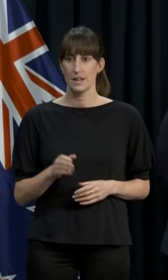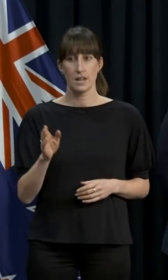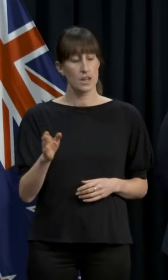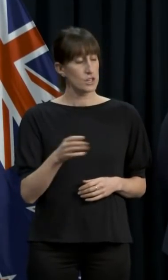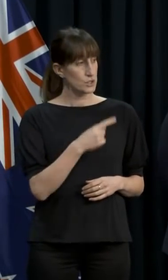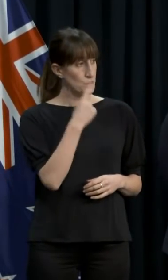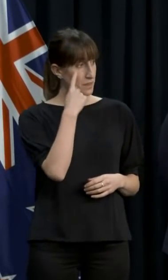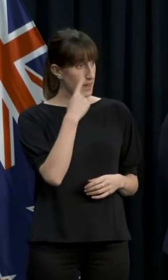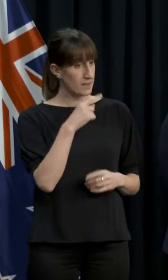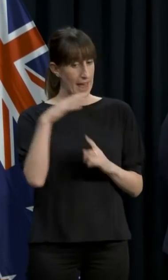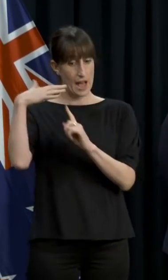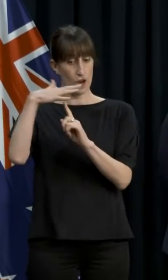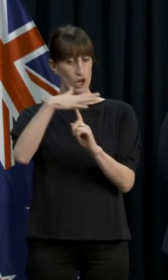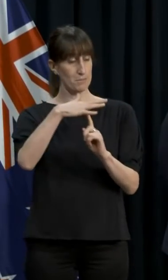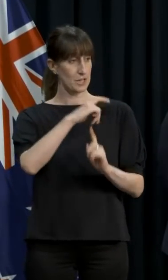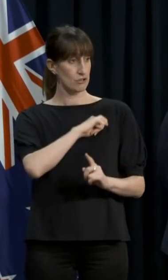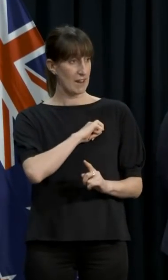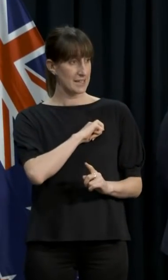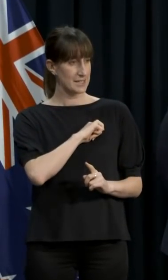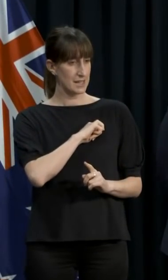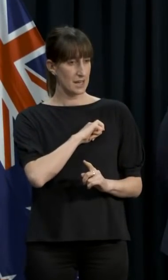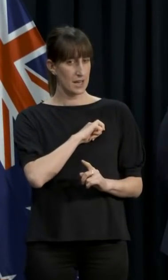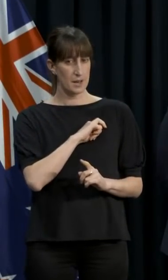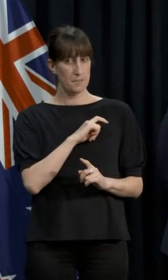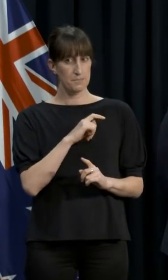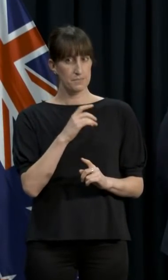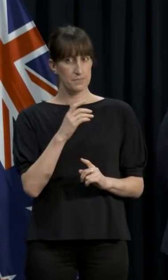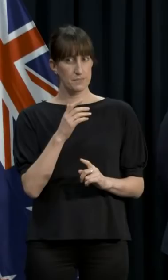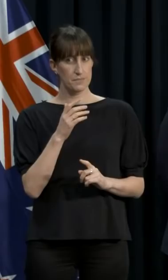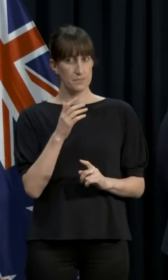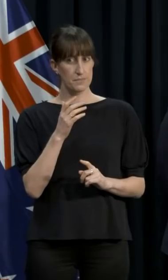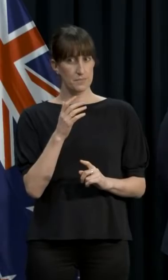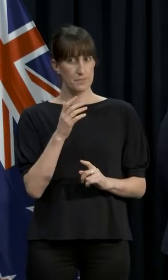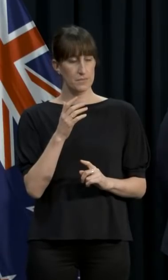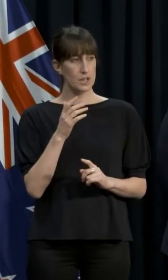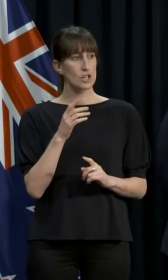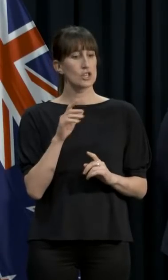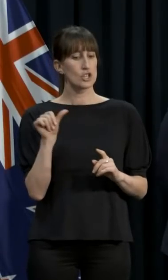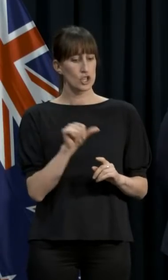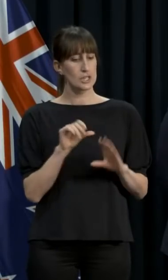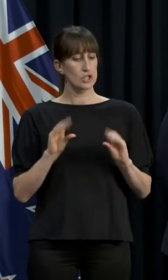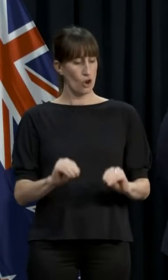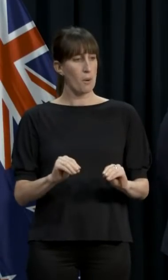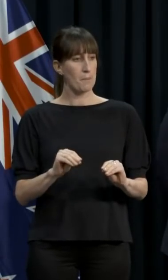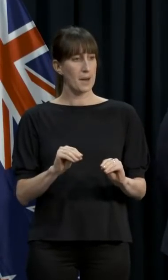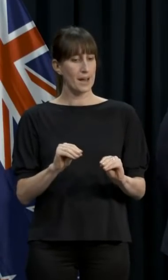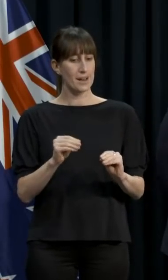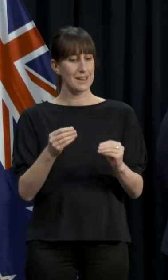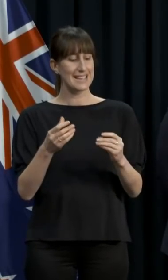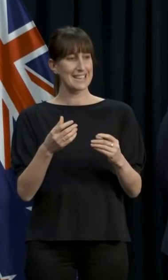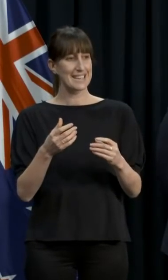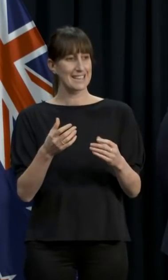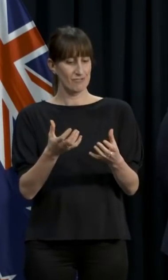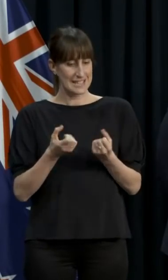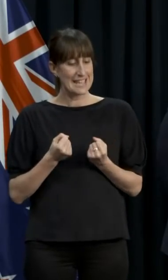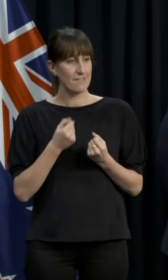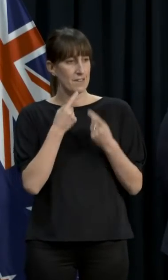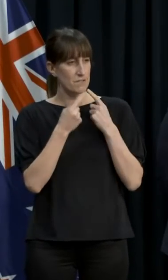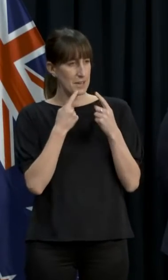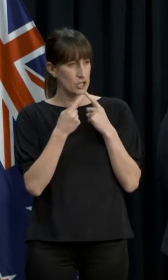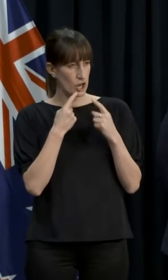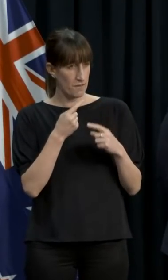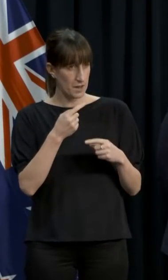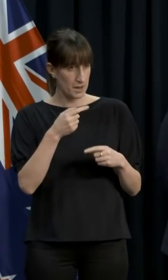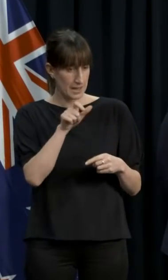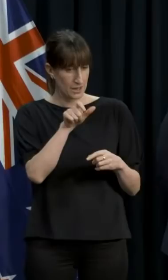stopped receiving the patient details as soon as 70 days ago when community transmission appeared to stop